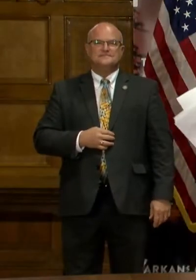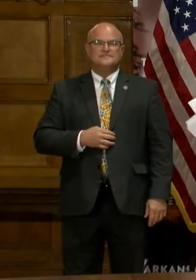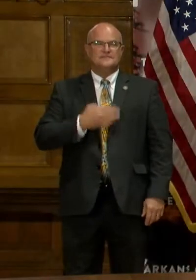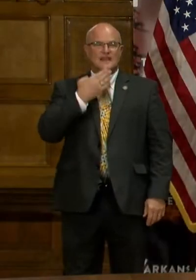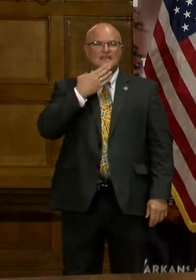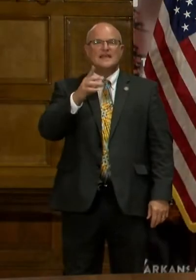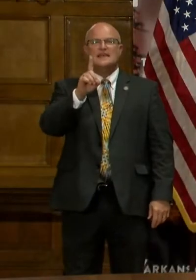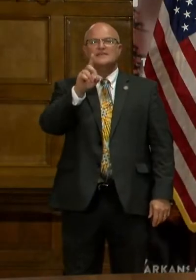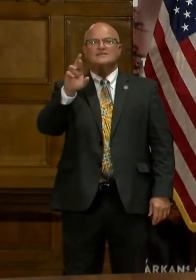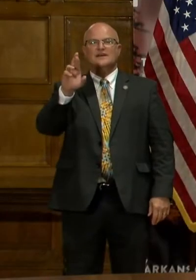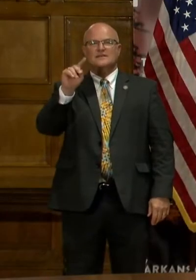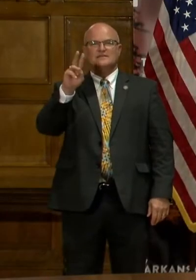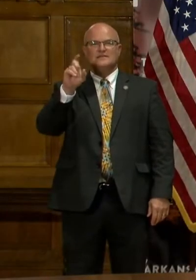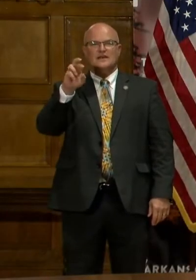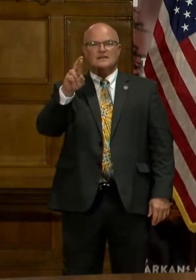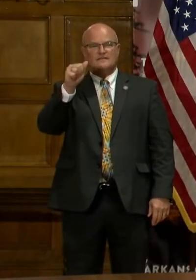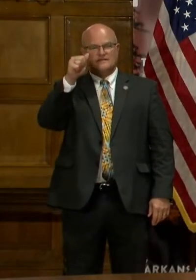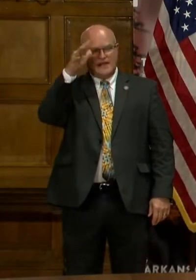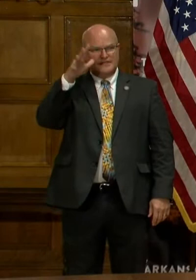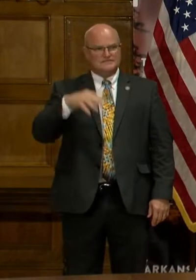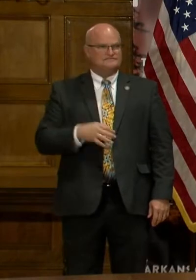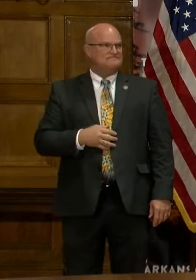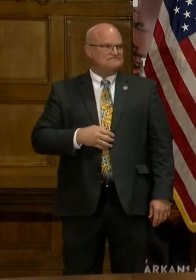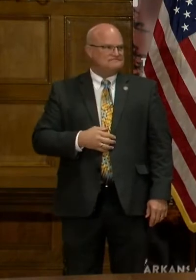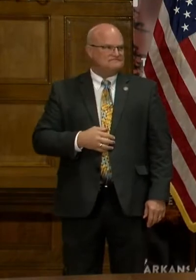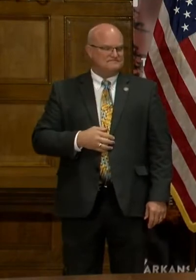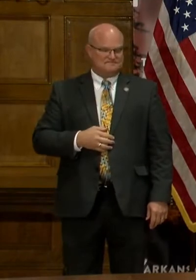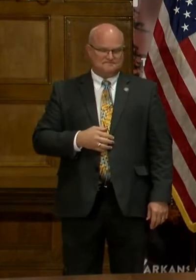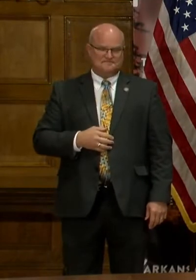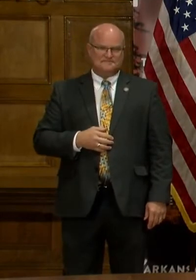Thank you, Dr. Tucker. Father?